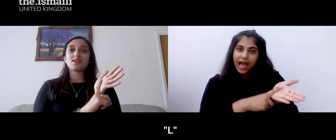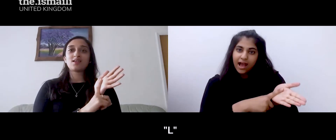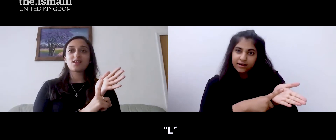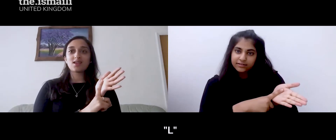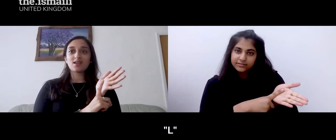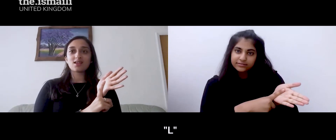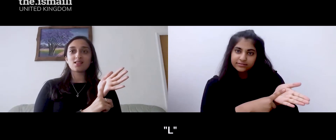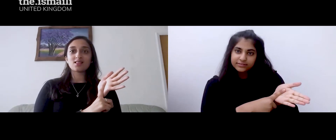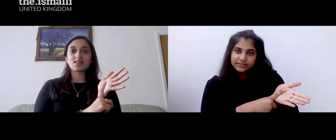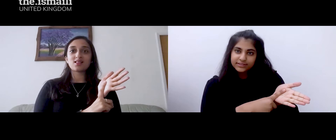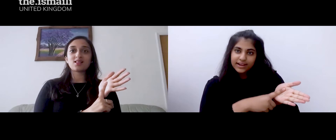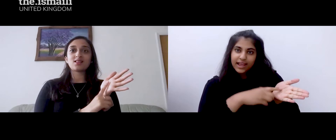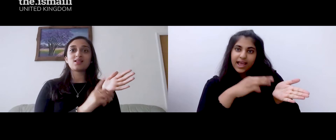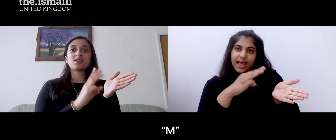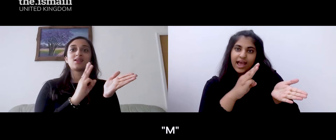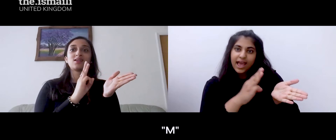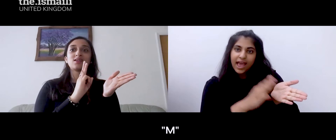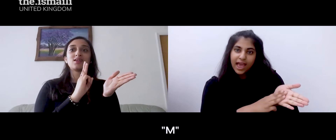L,